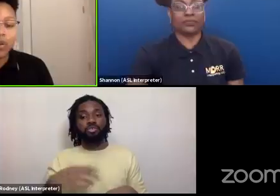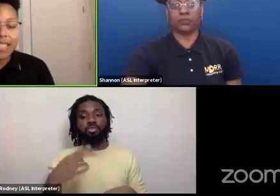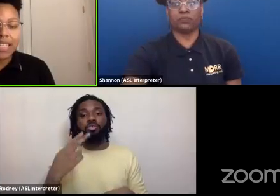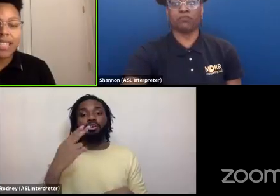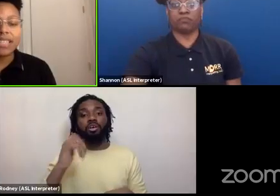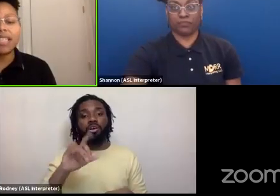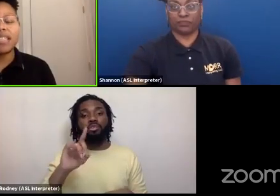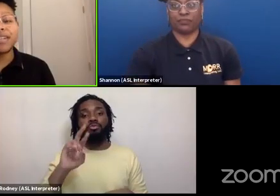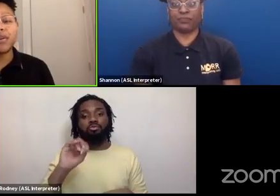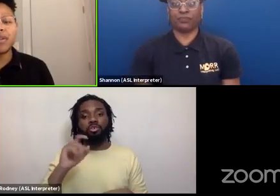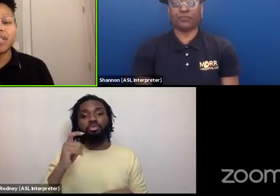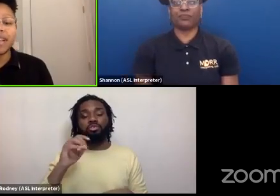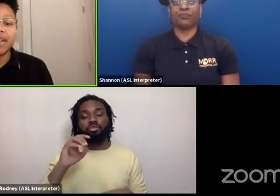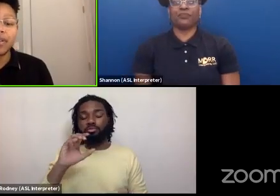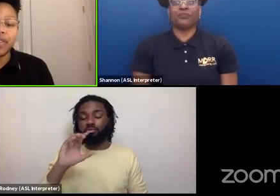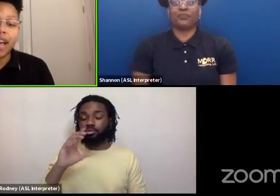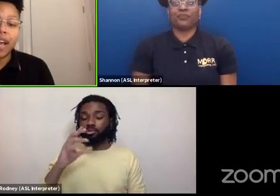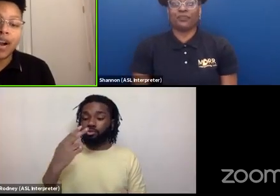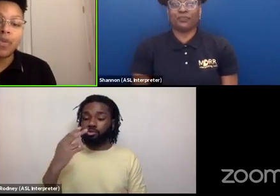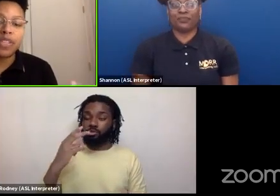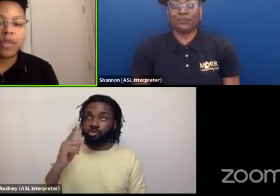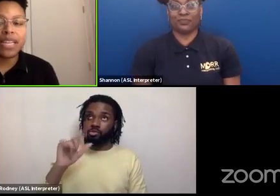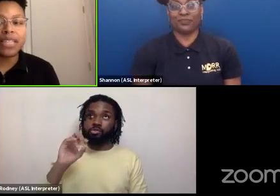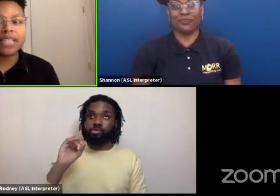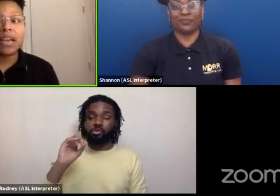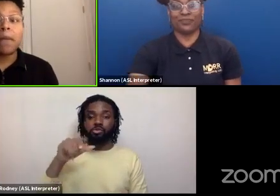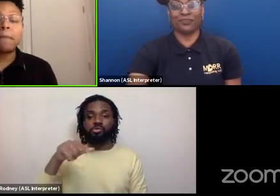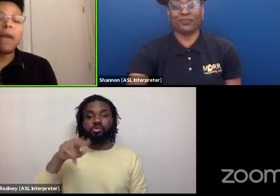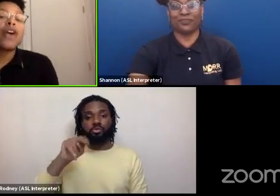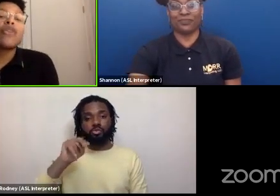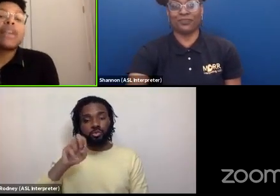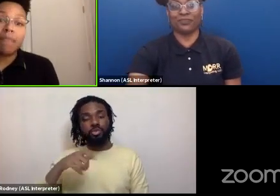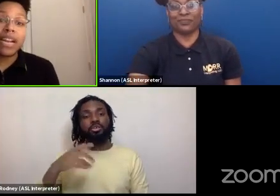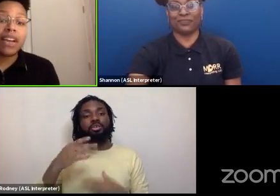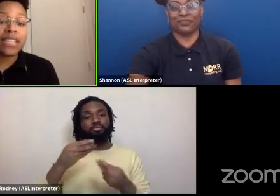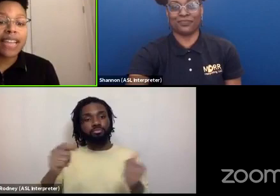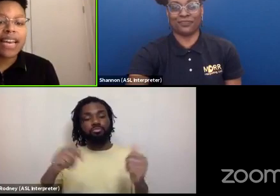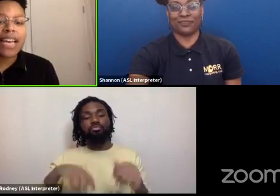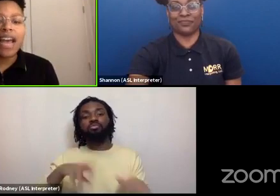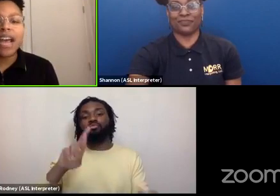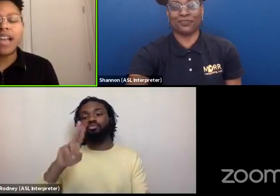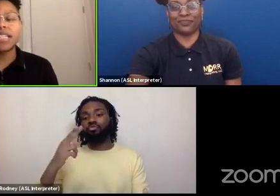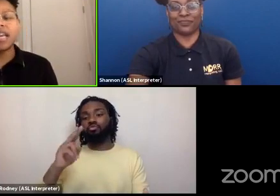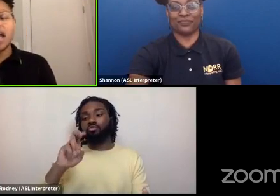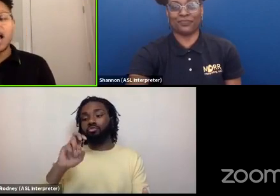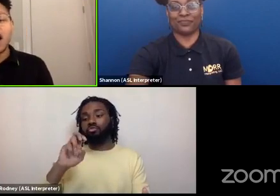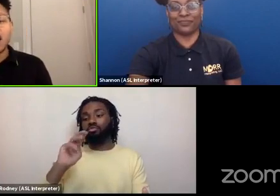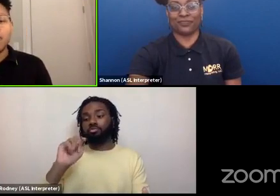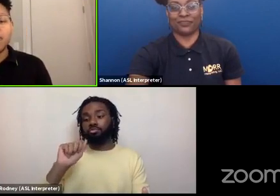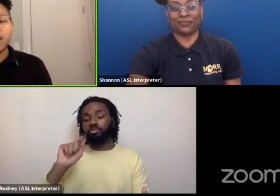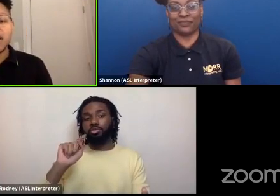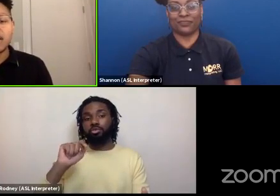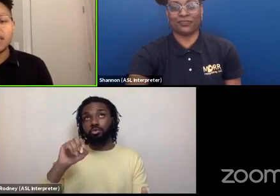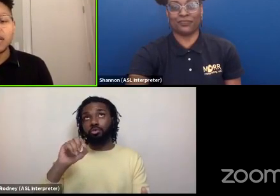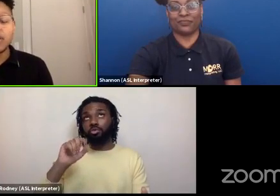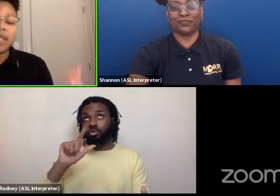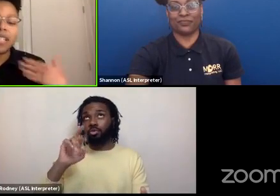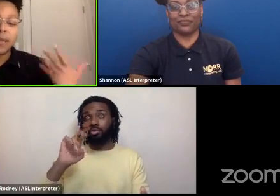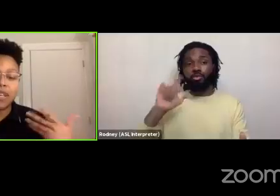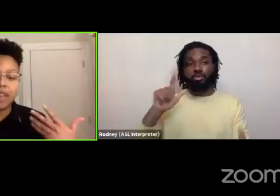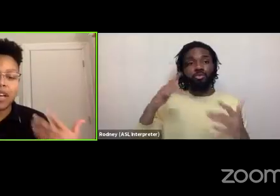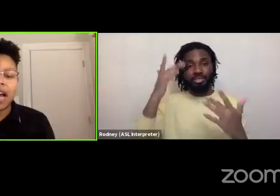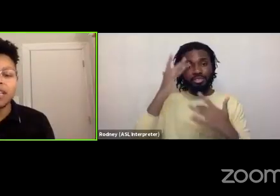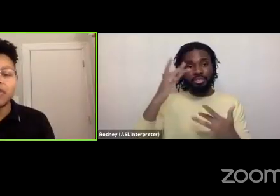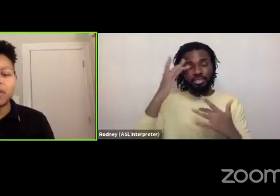rheumatological diseases. It's considered the standard of care, which means a great many of us take it. And because lupus